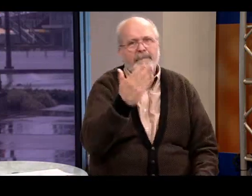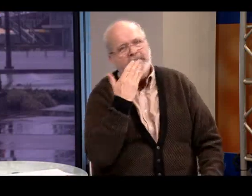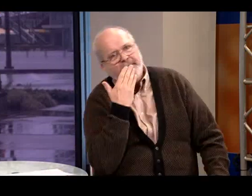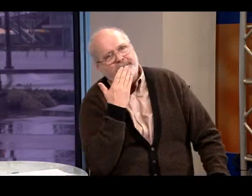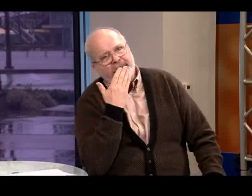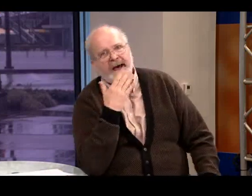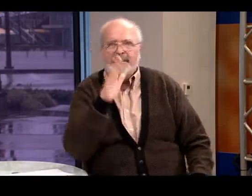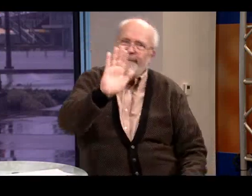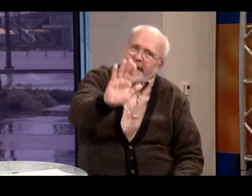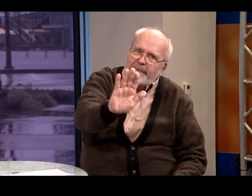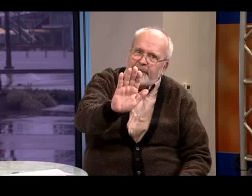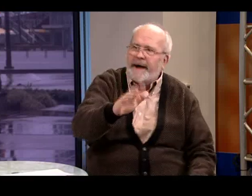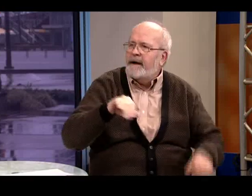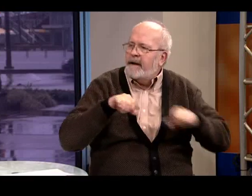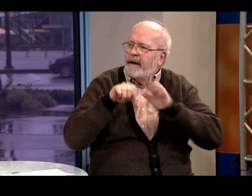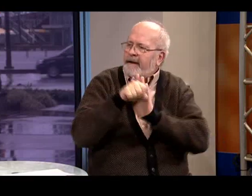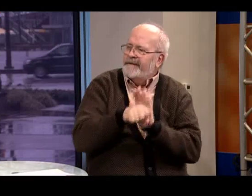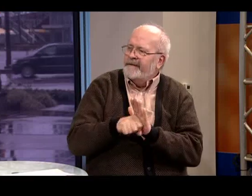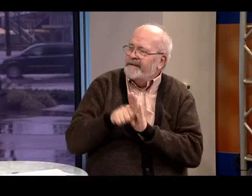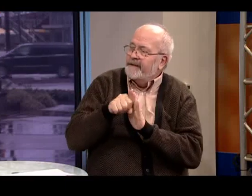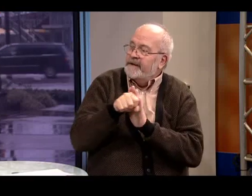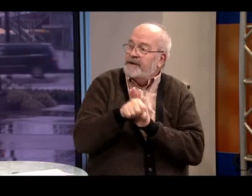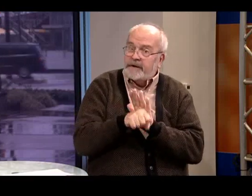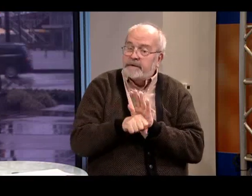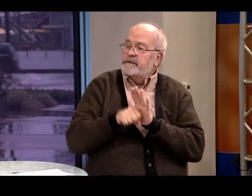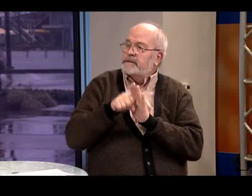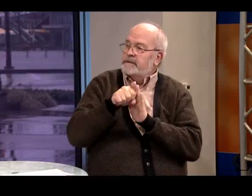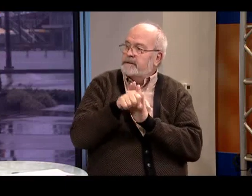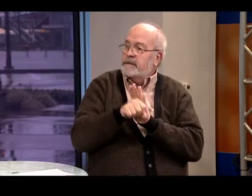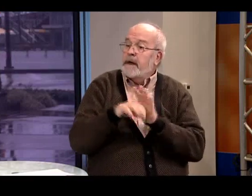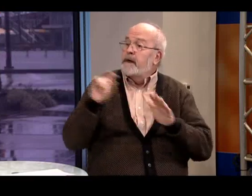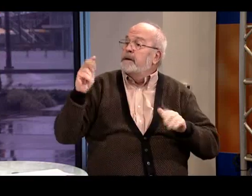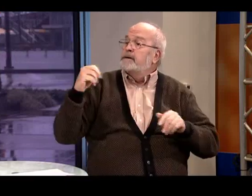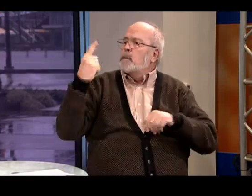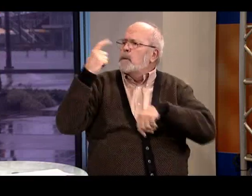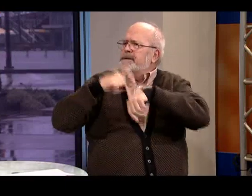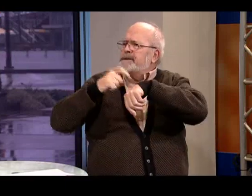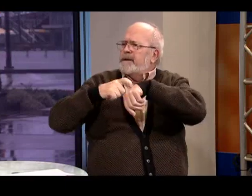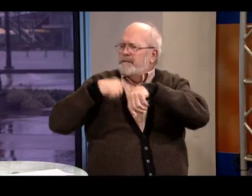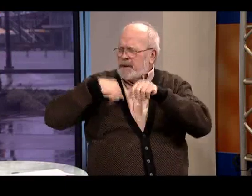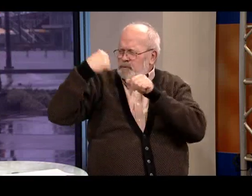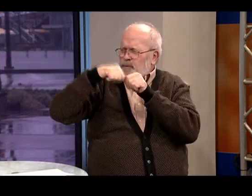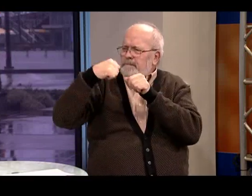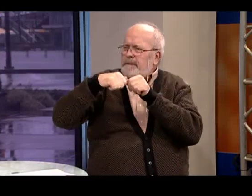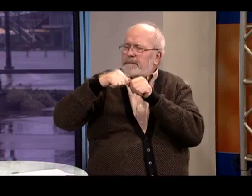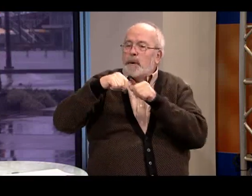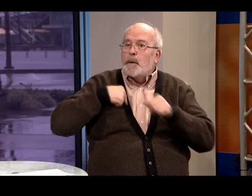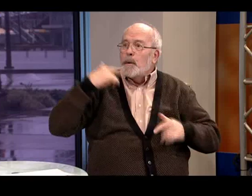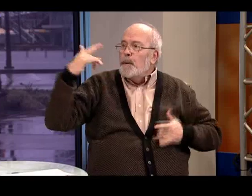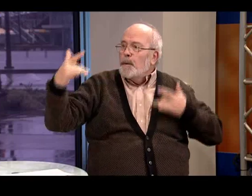conversations. I would feel what the breath coming out of someone's mouth felt like and then try and mimic that when I was trying to speak.